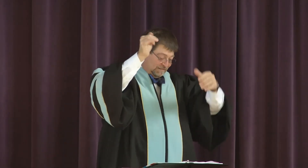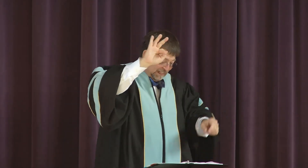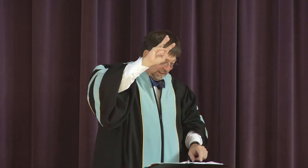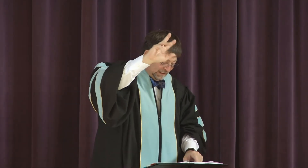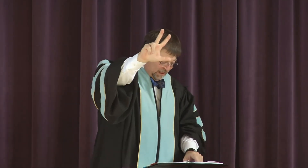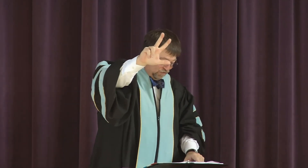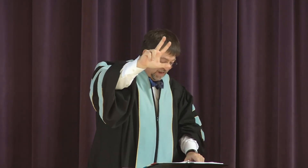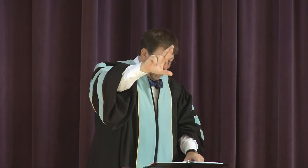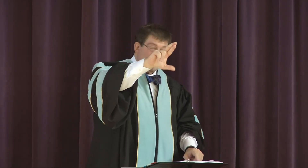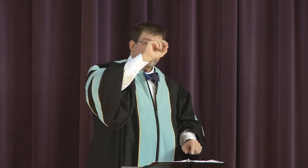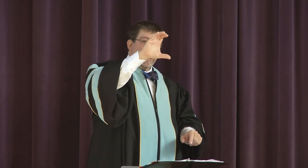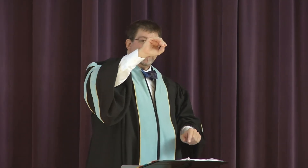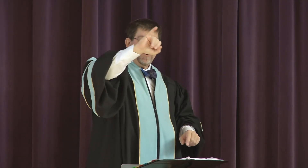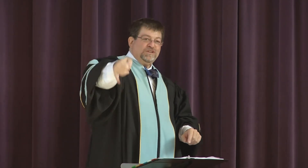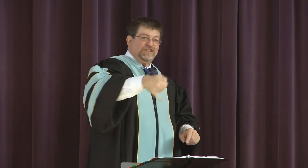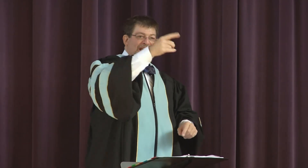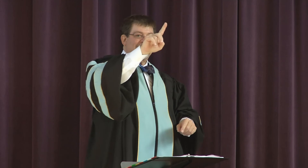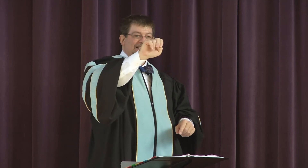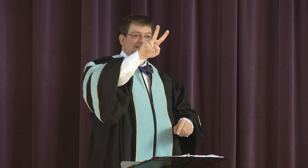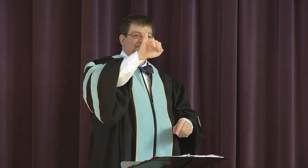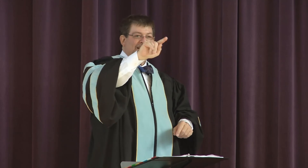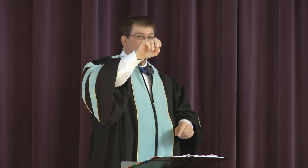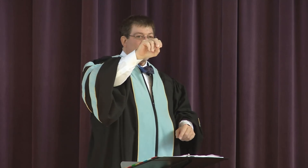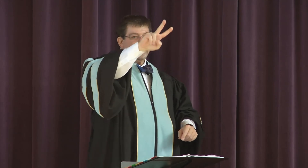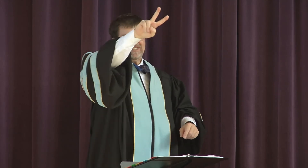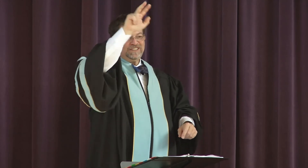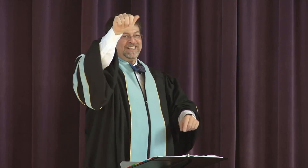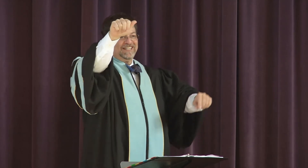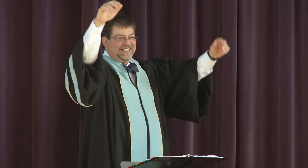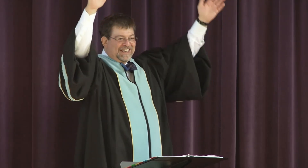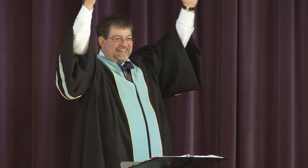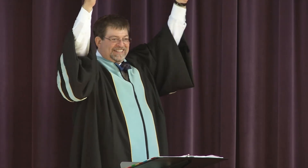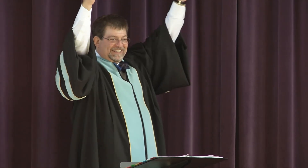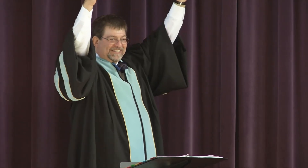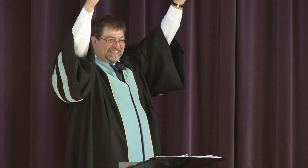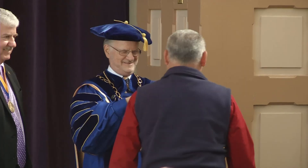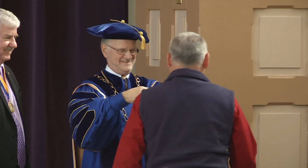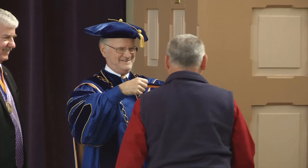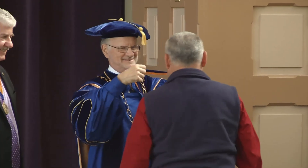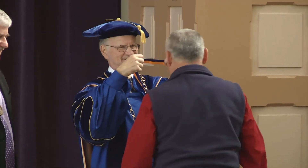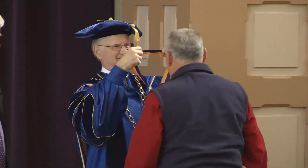Class of 1963, Rocco J. DeVito from Virginia.